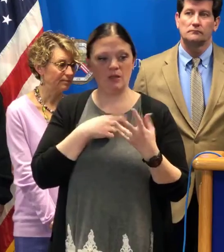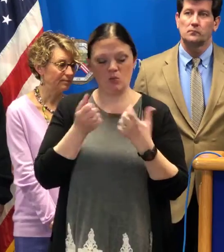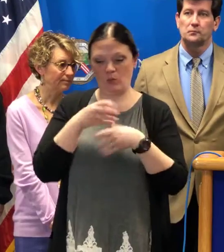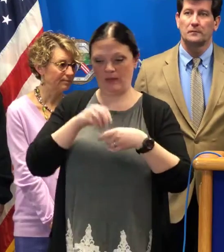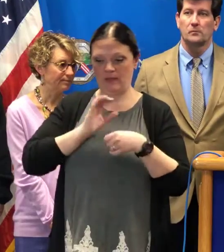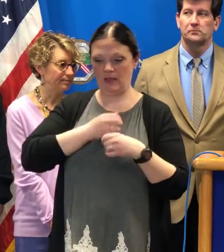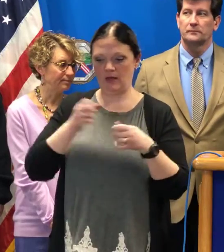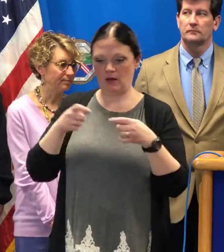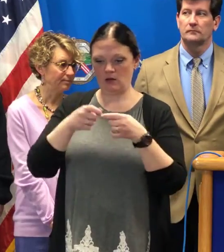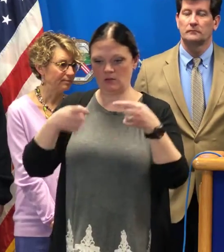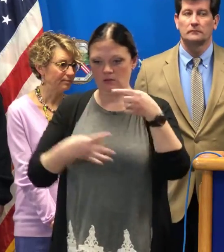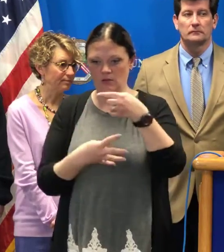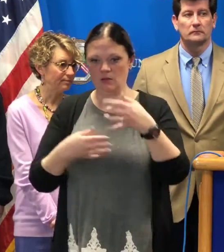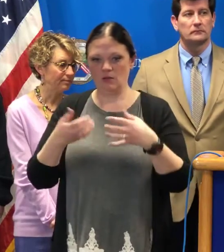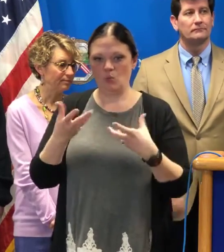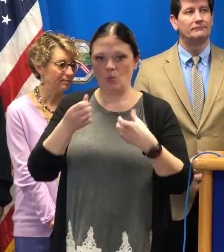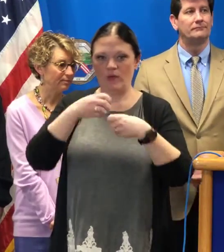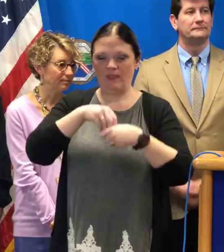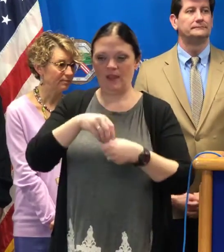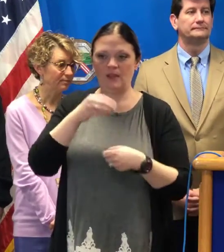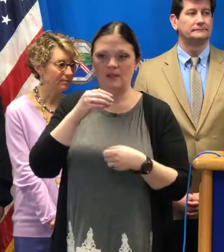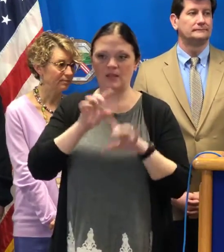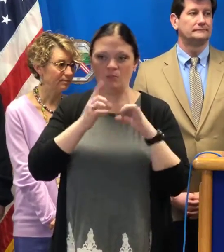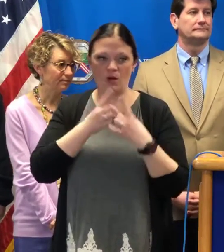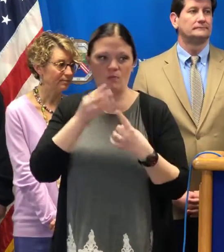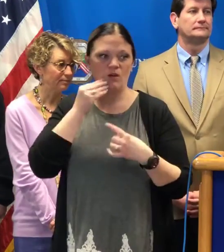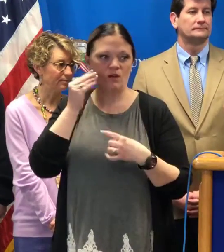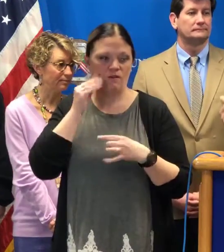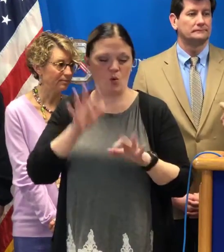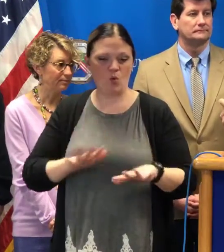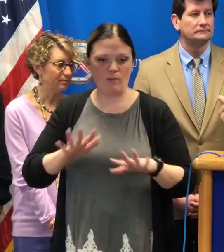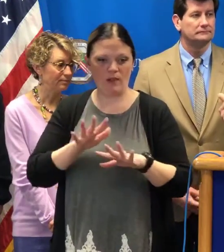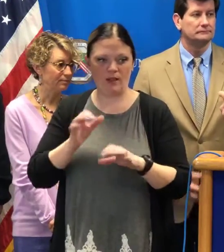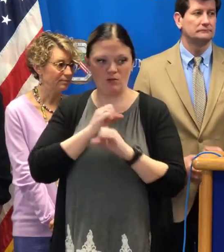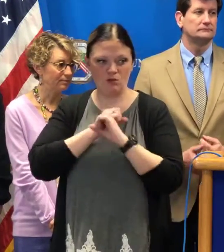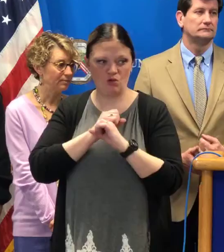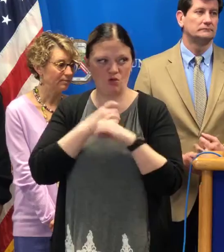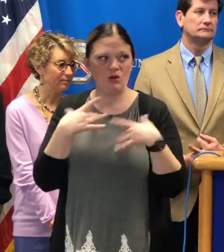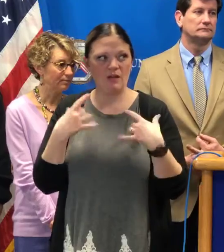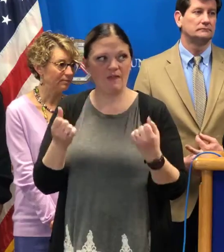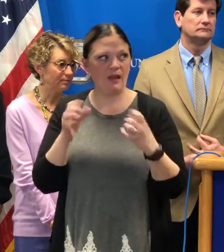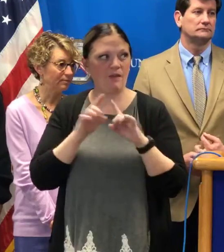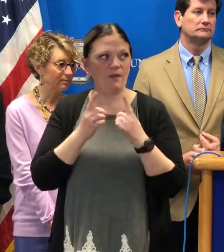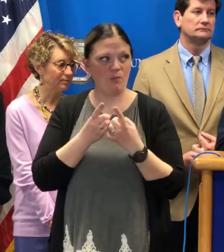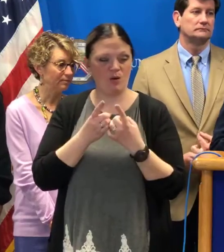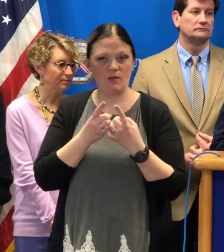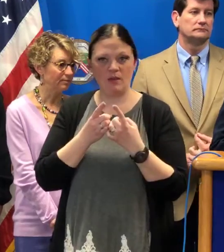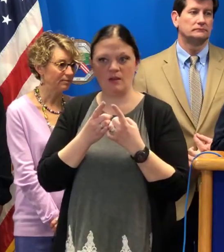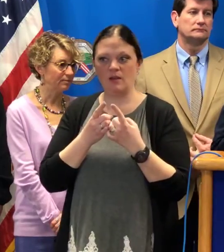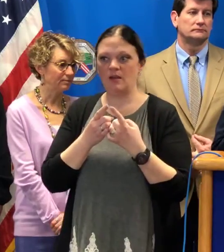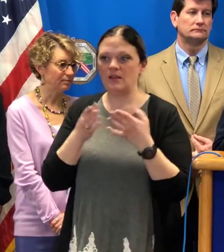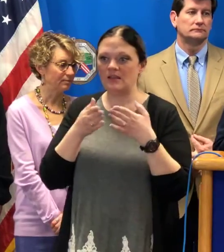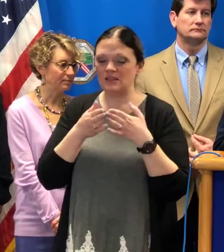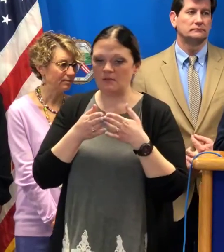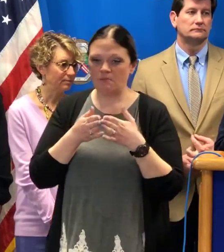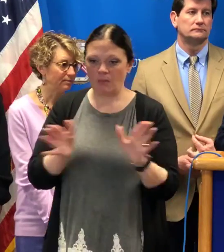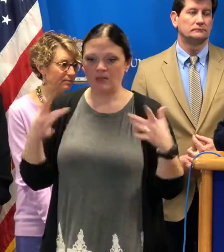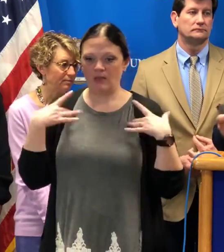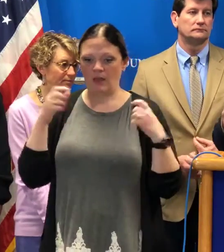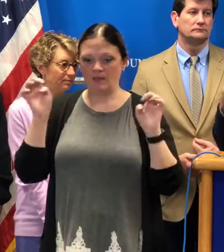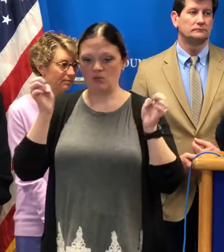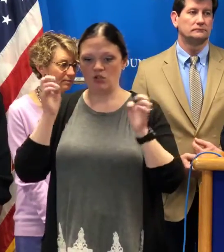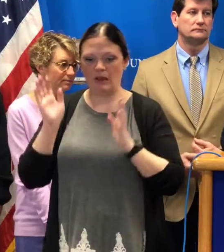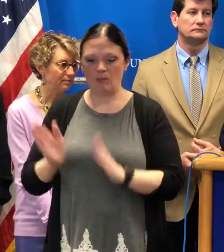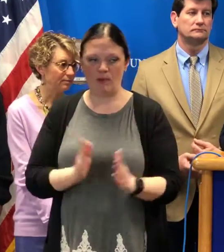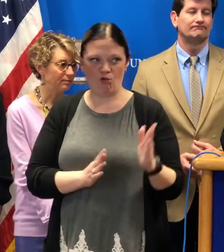our subdivision within the Department of Homeland Security and Emergency Services and the Health Department, that's public health emergency preparedness. It's not